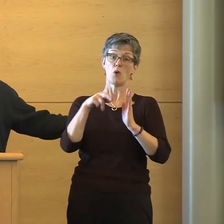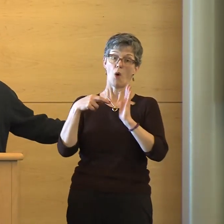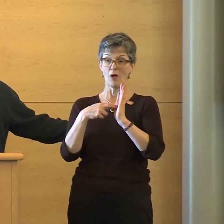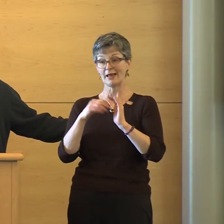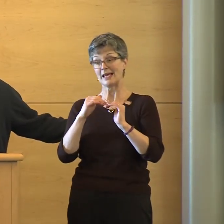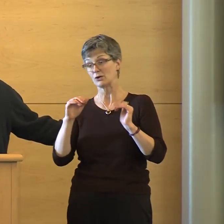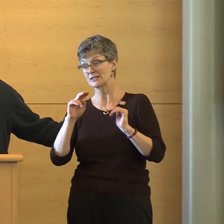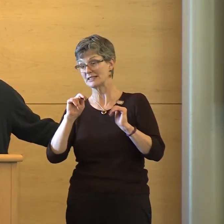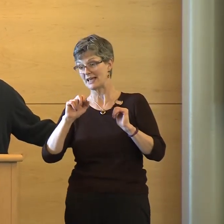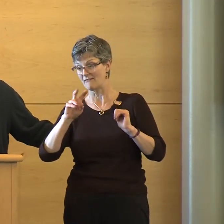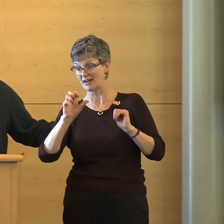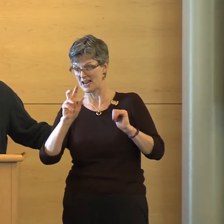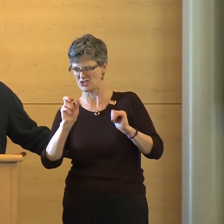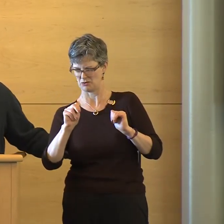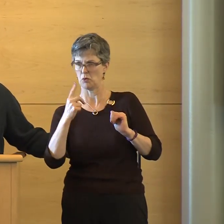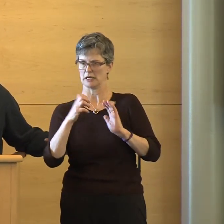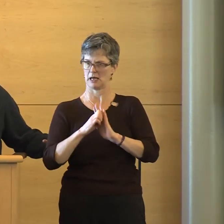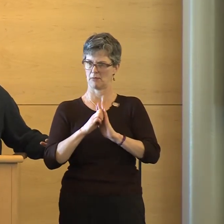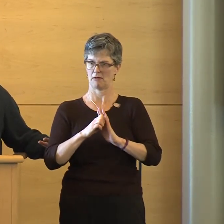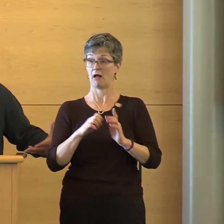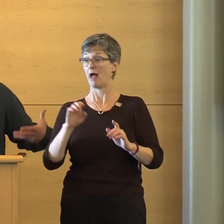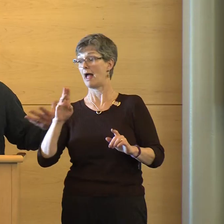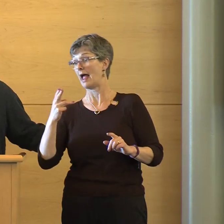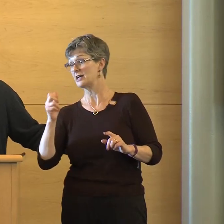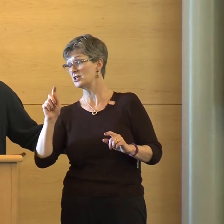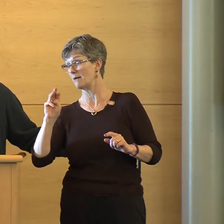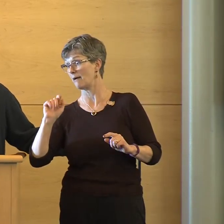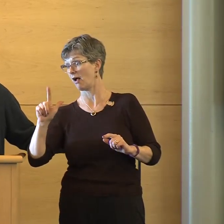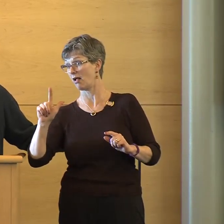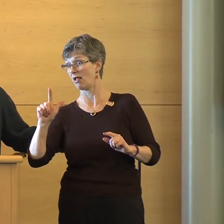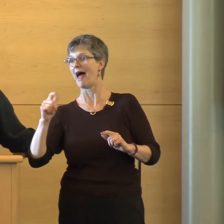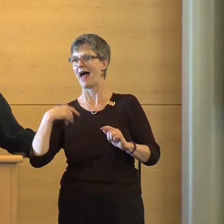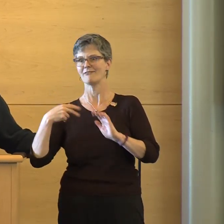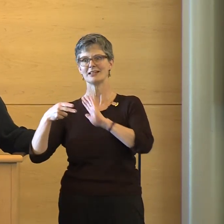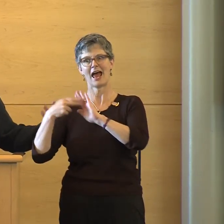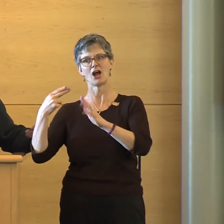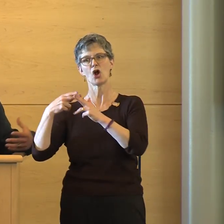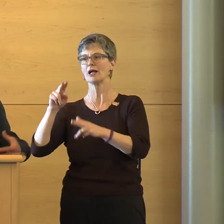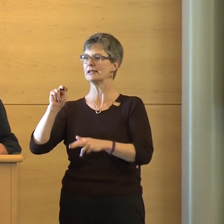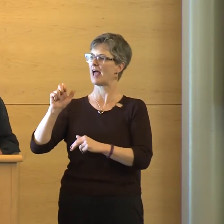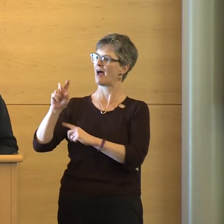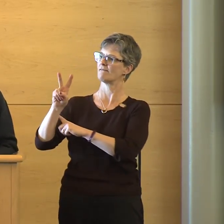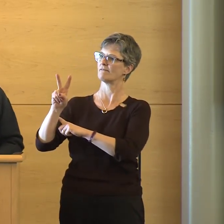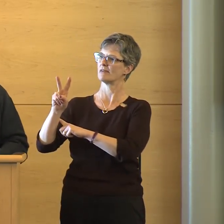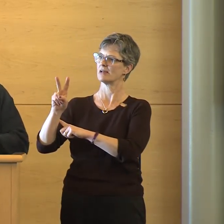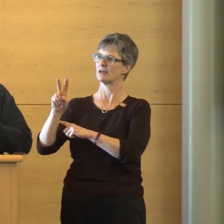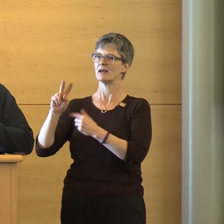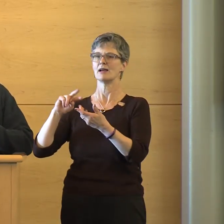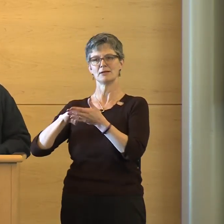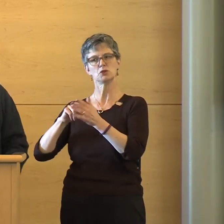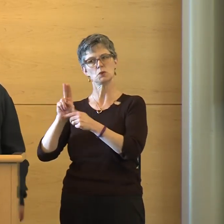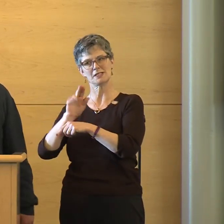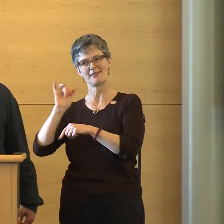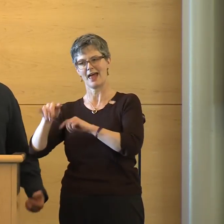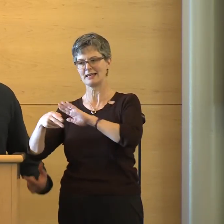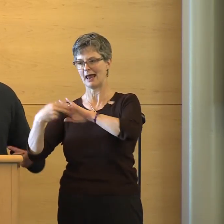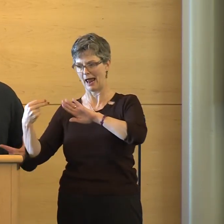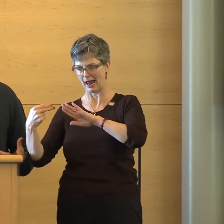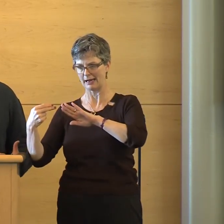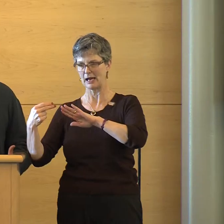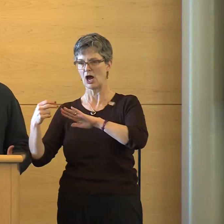that replicate the functionality of some of the ARIA roles. And so right now we're kind of in a state where there's some